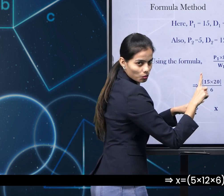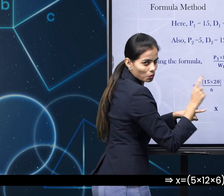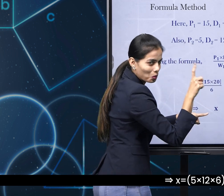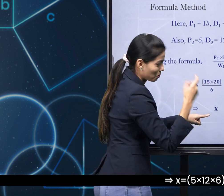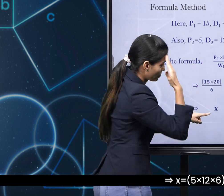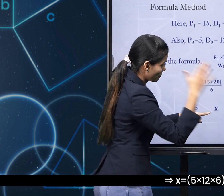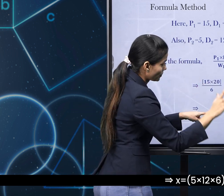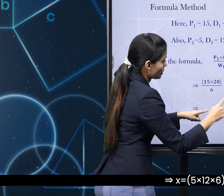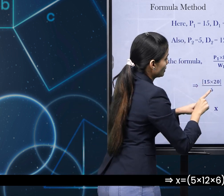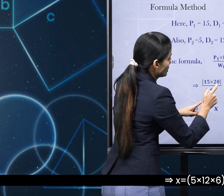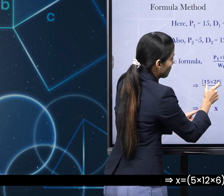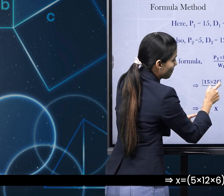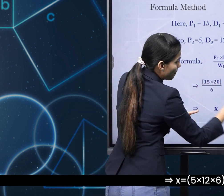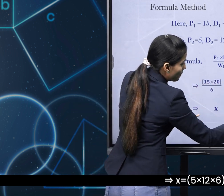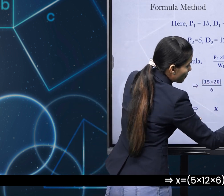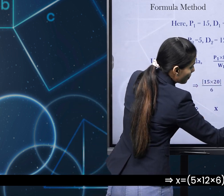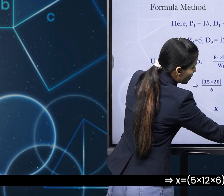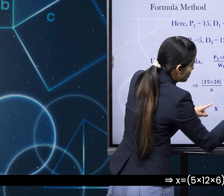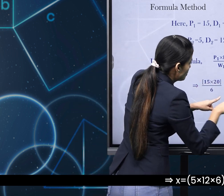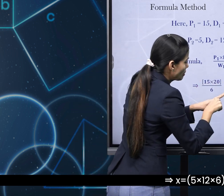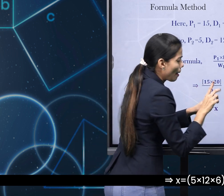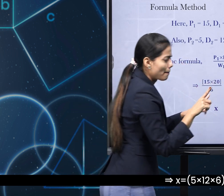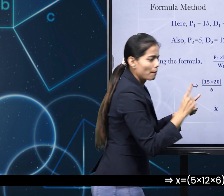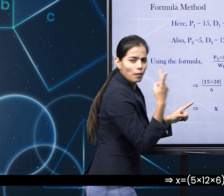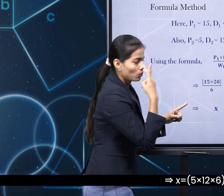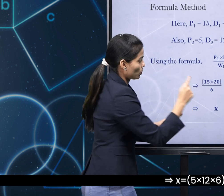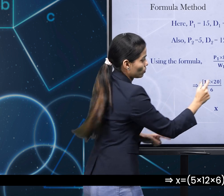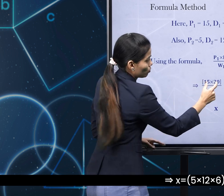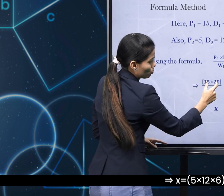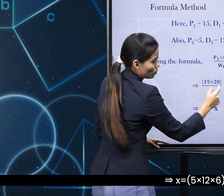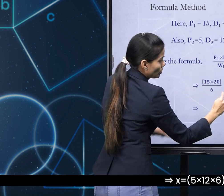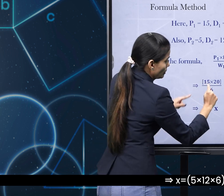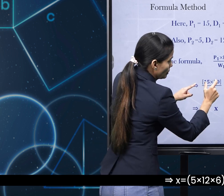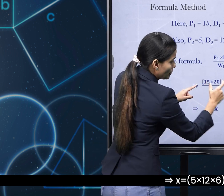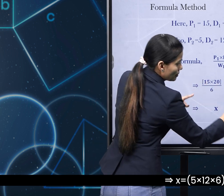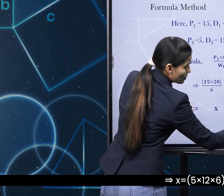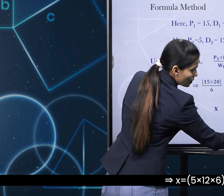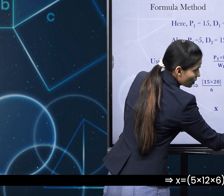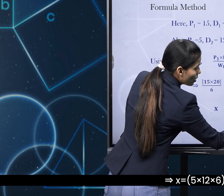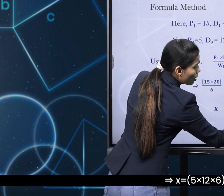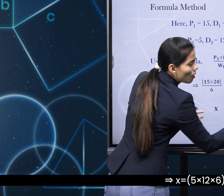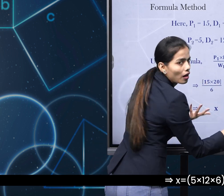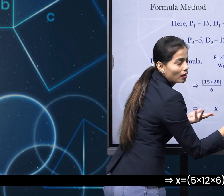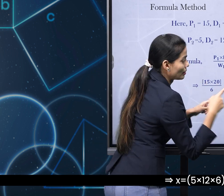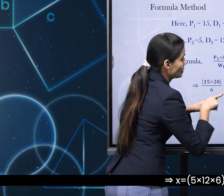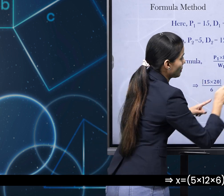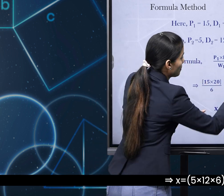Is equal to x is equal to 5 into 12 into 6 by 15 into 20.